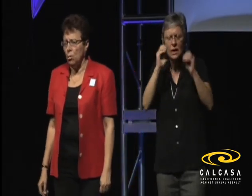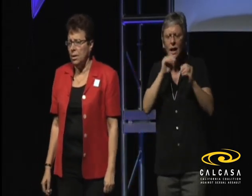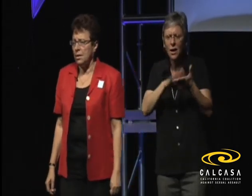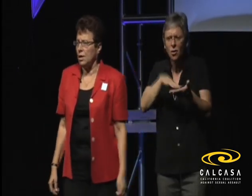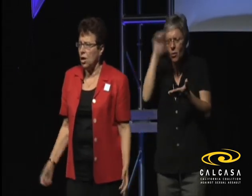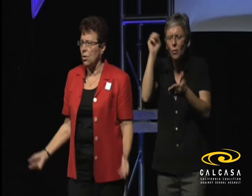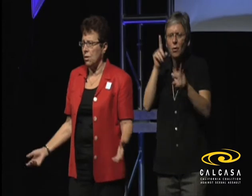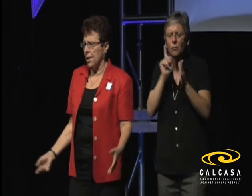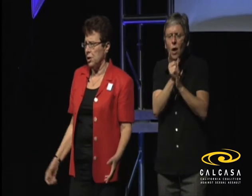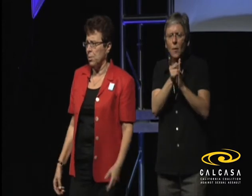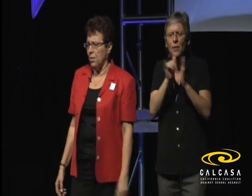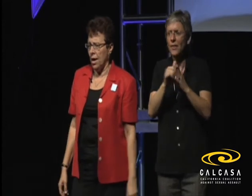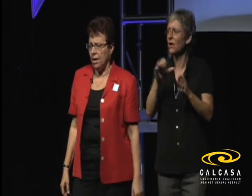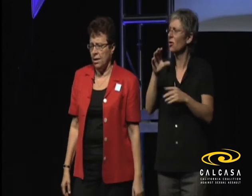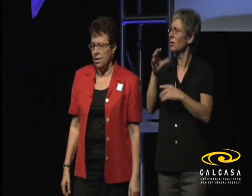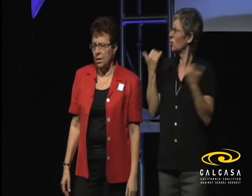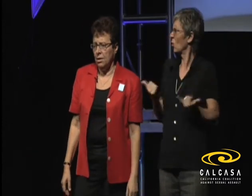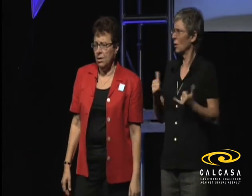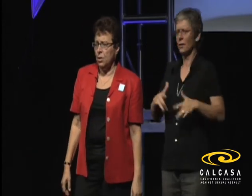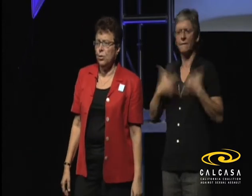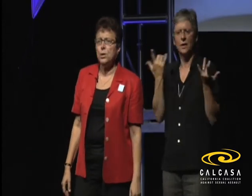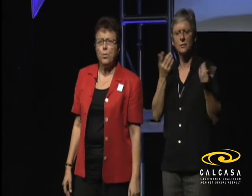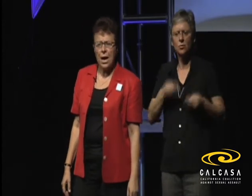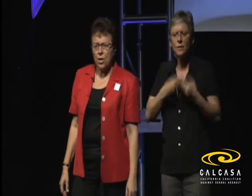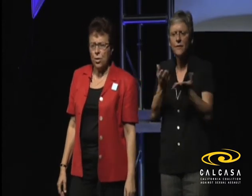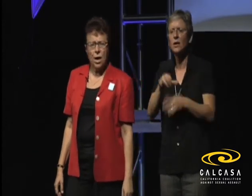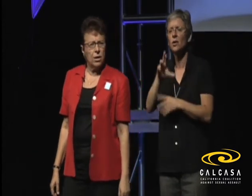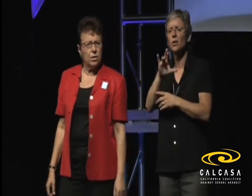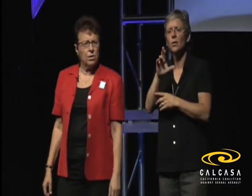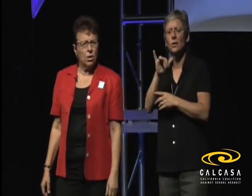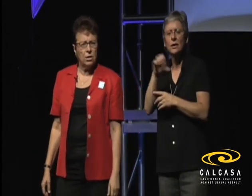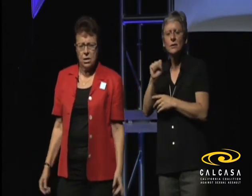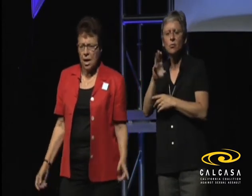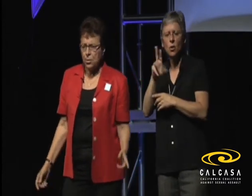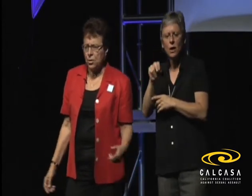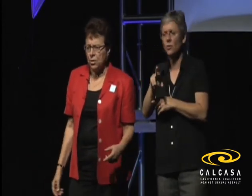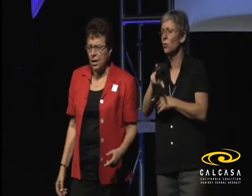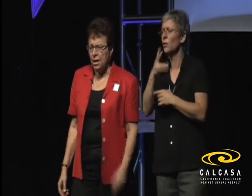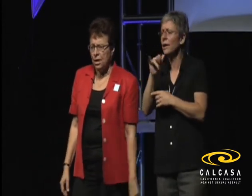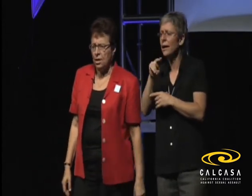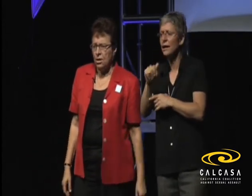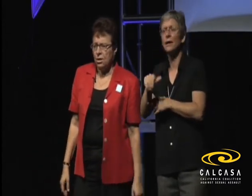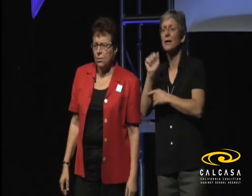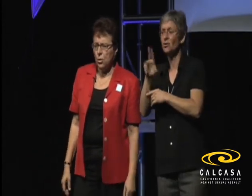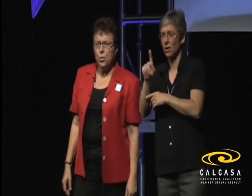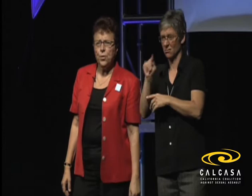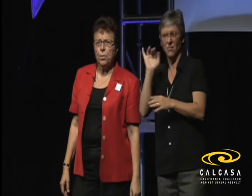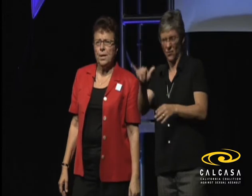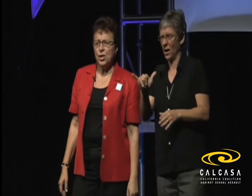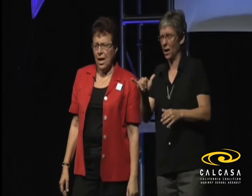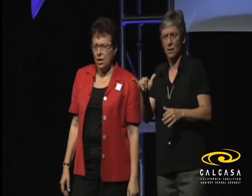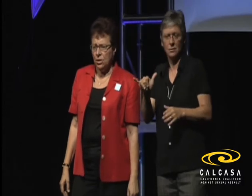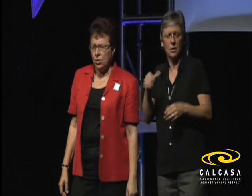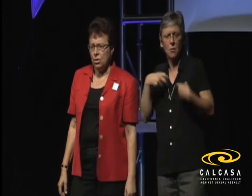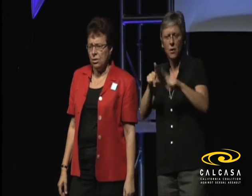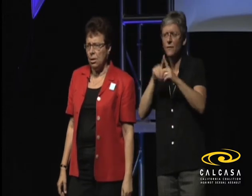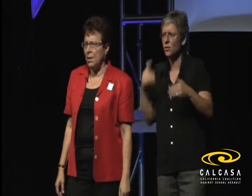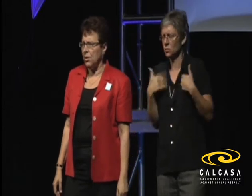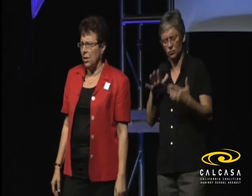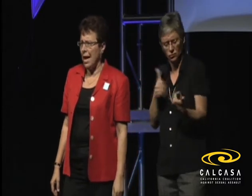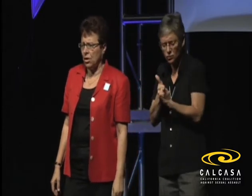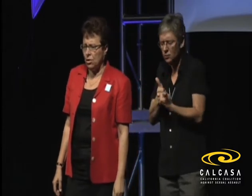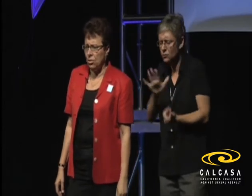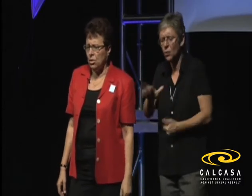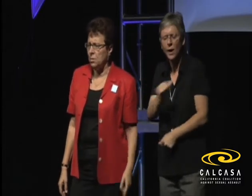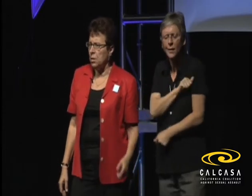learnable moments that current events provide. The Chris Brown, Rihanna assault is an opportunity for youth to be challenged